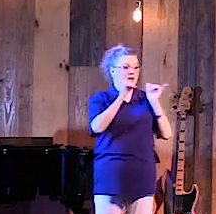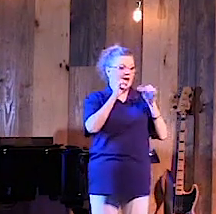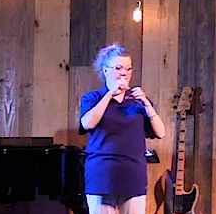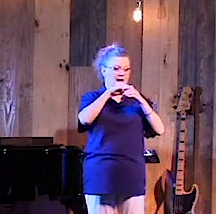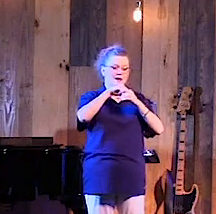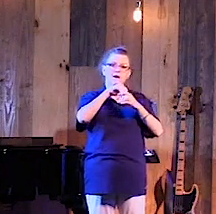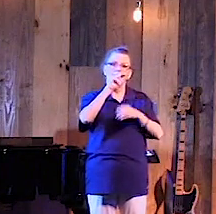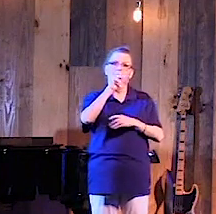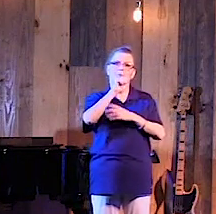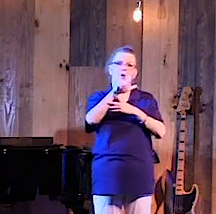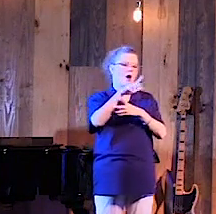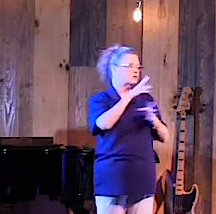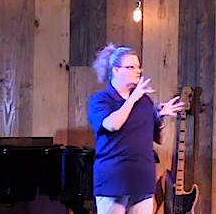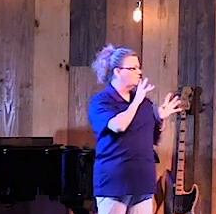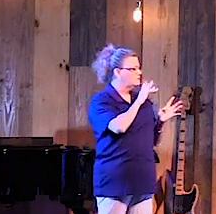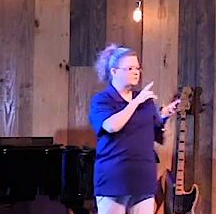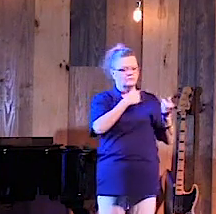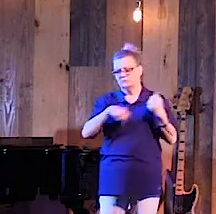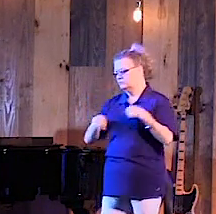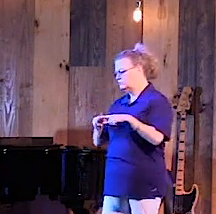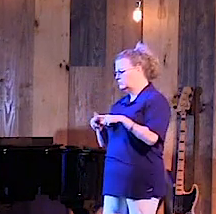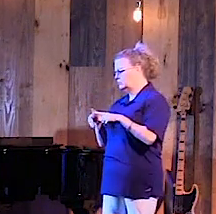and like, they're not there.